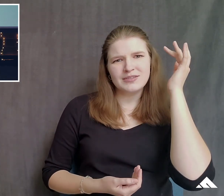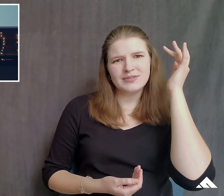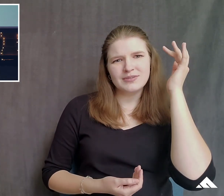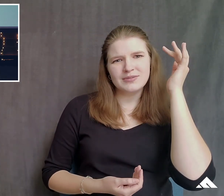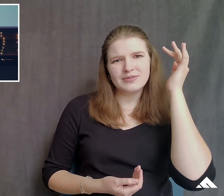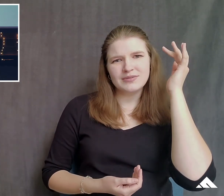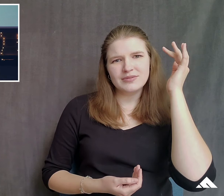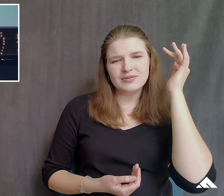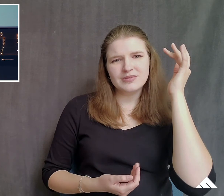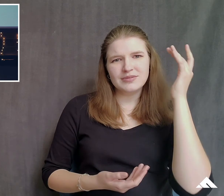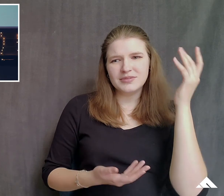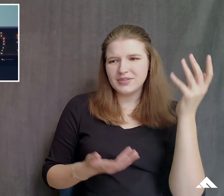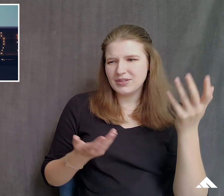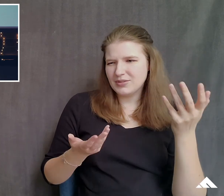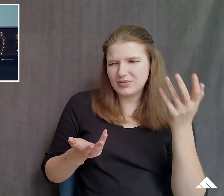Why